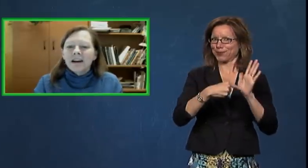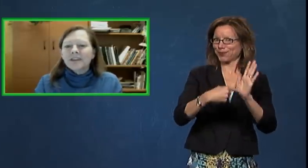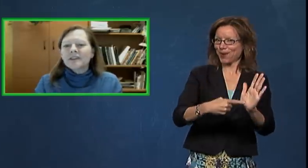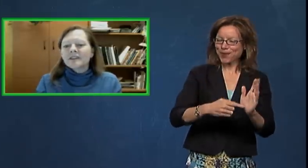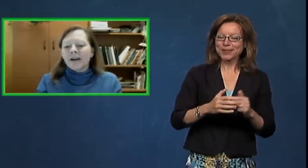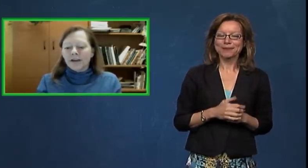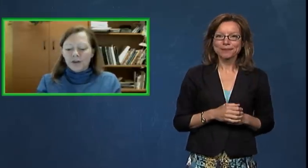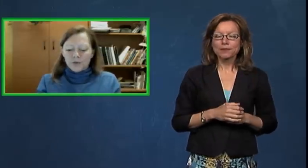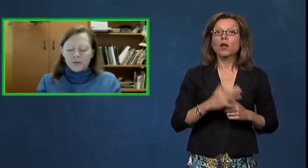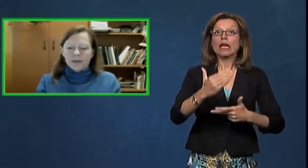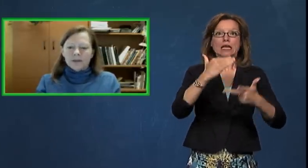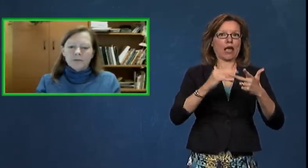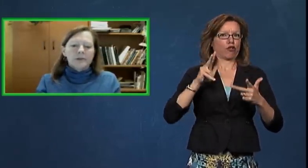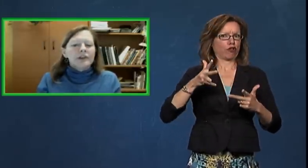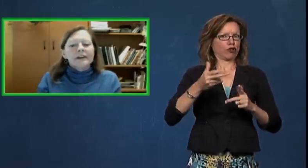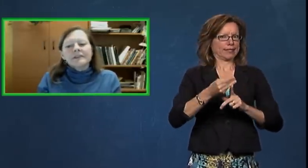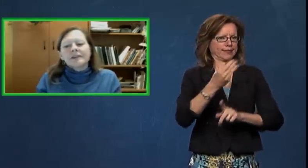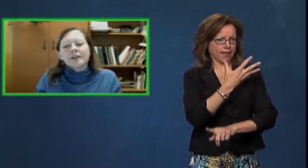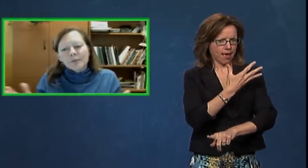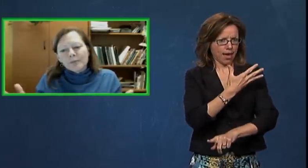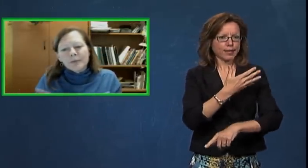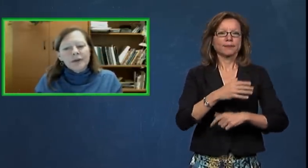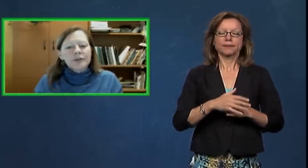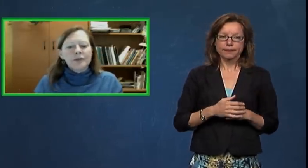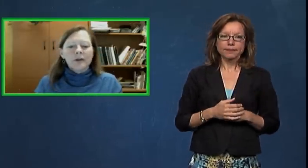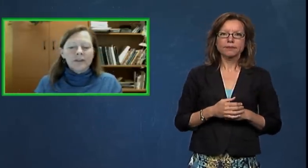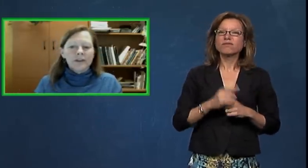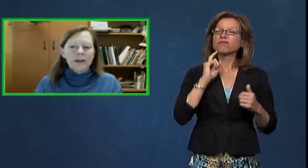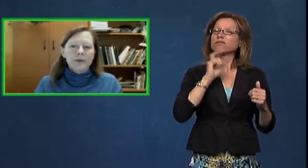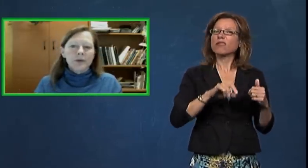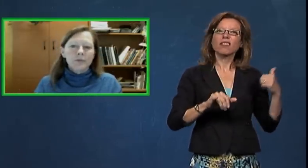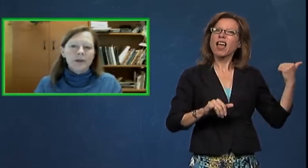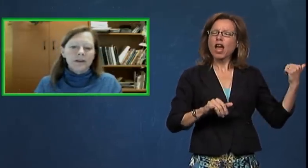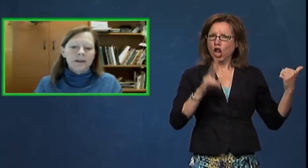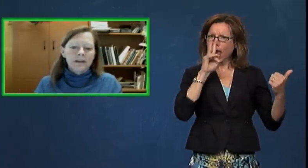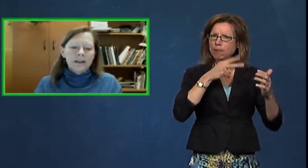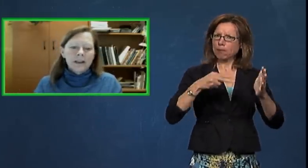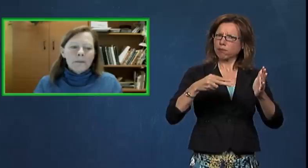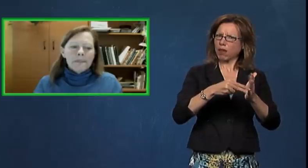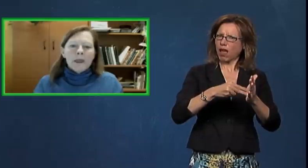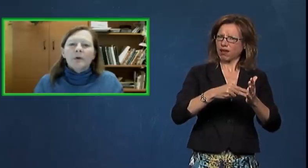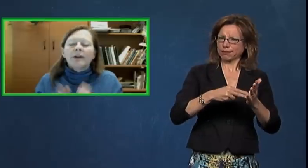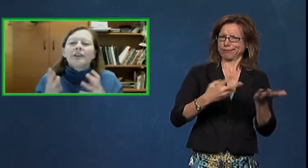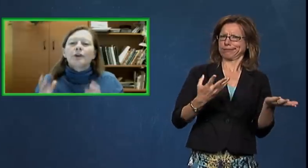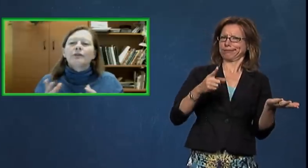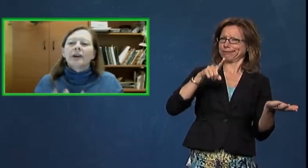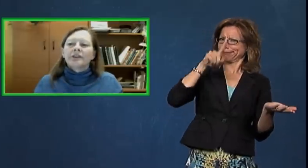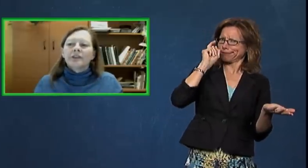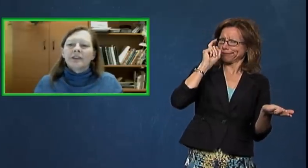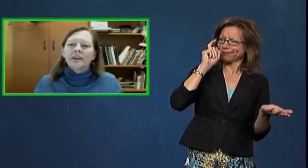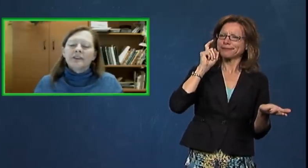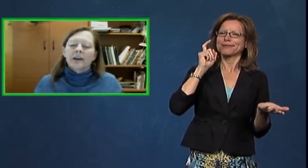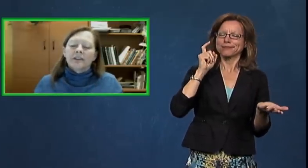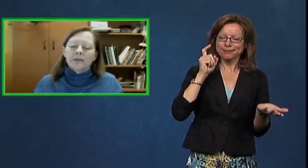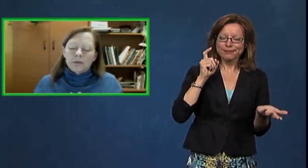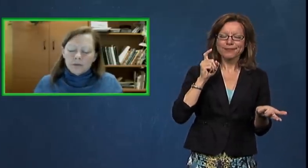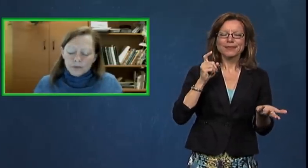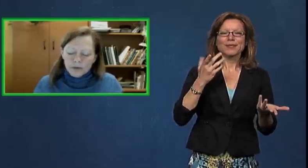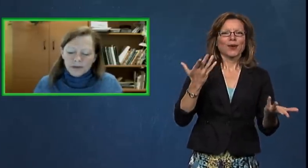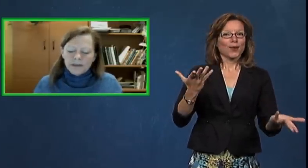On to slide 3, which has a picture of an electrical plug. One of the overarching things